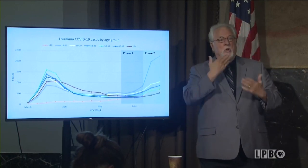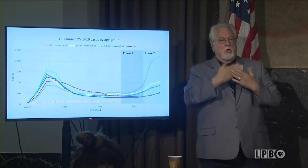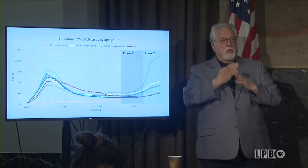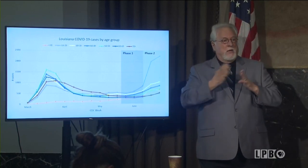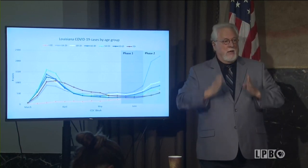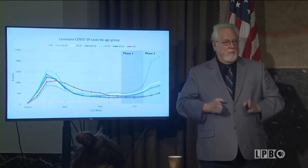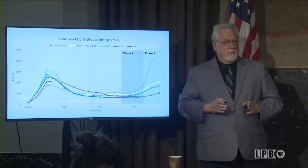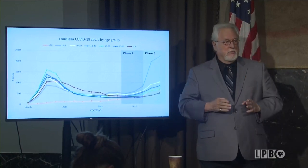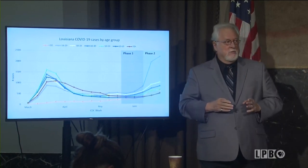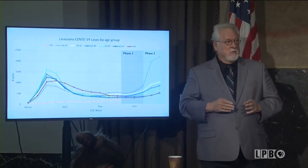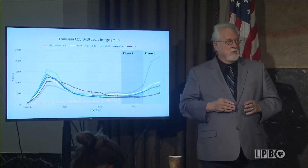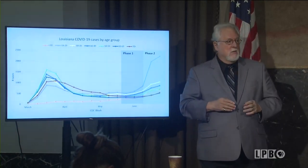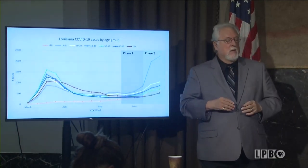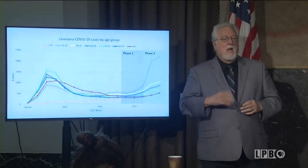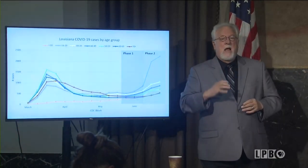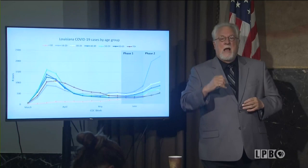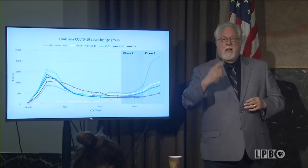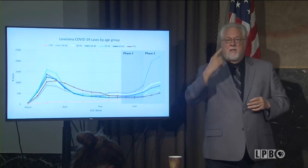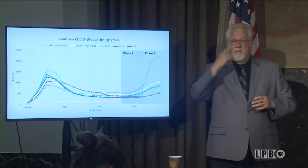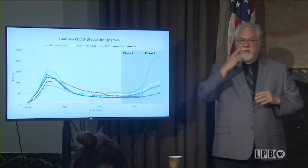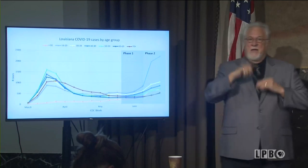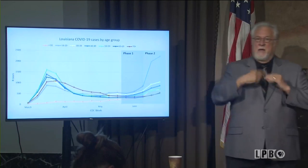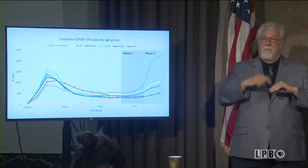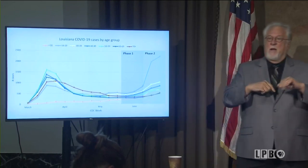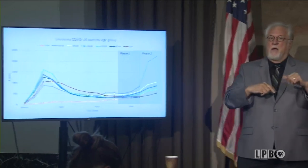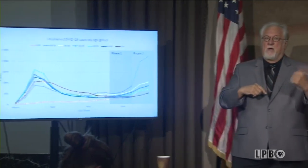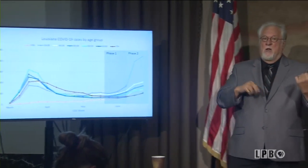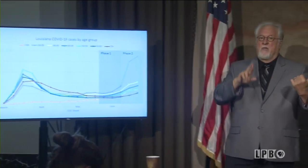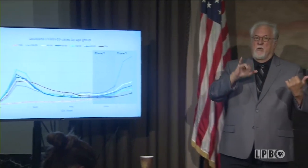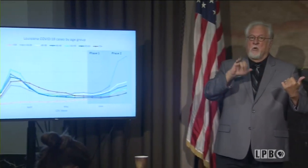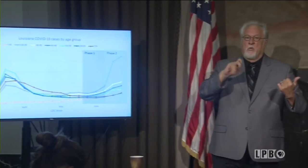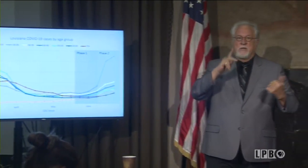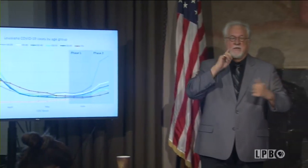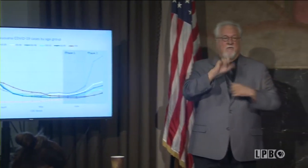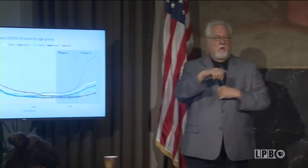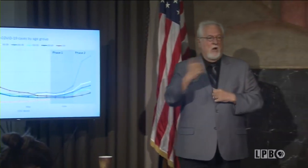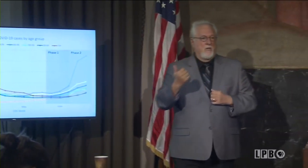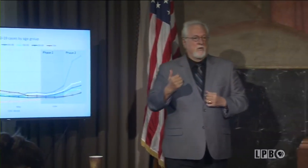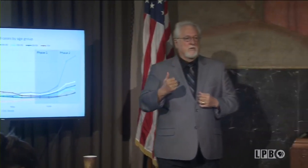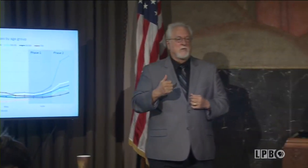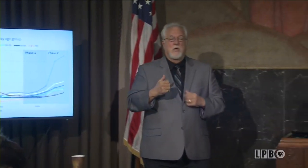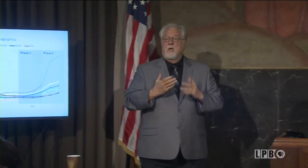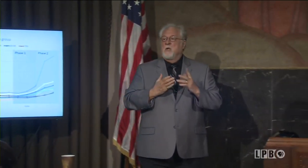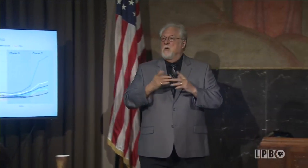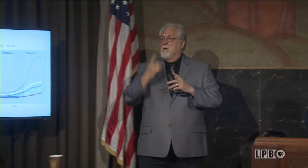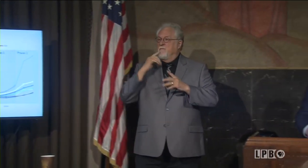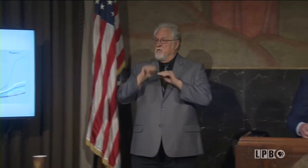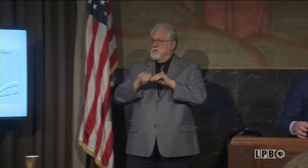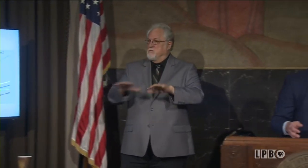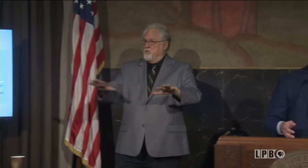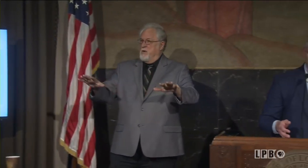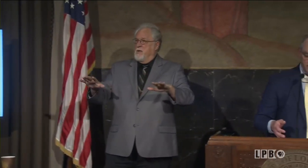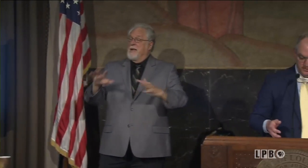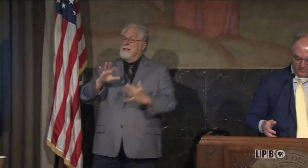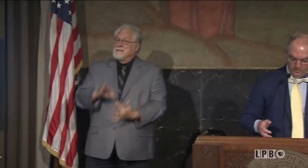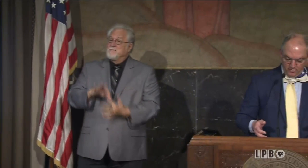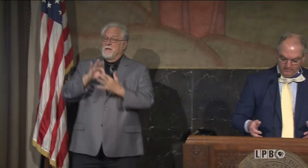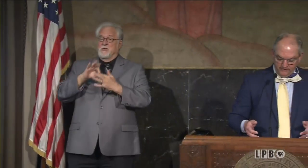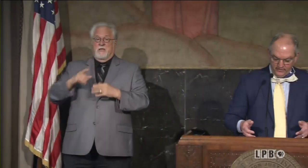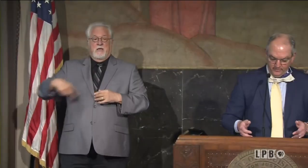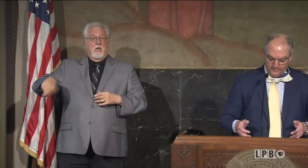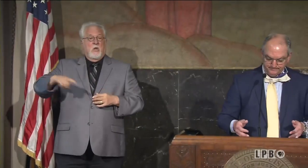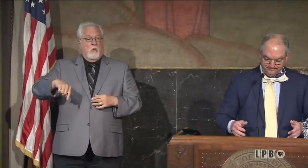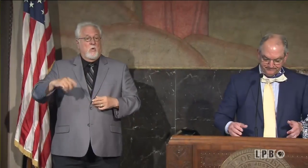neighbors and be mindful of the risks that they pose to others through spreading, especially those who